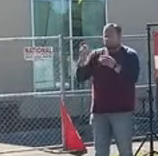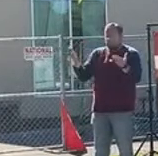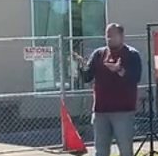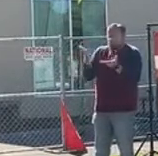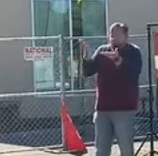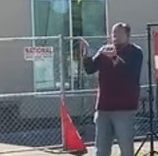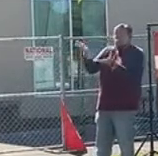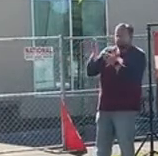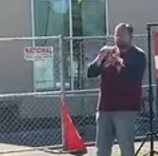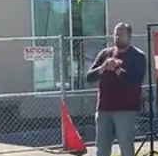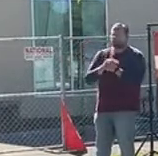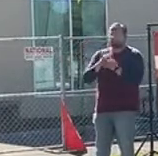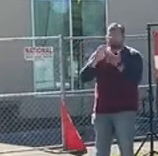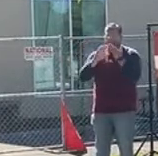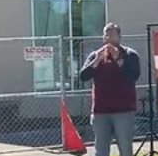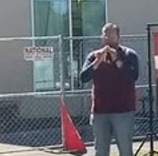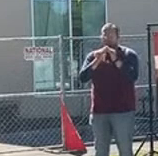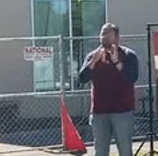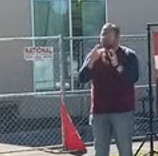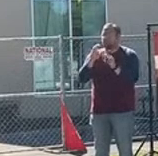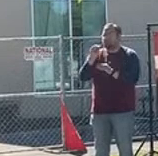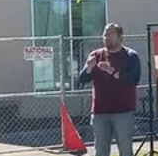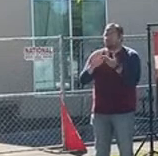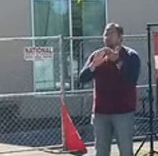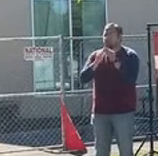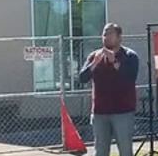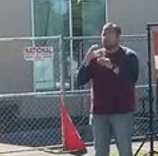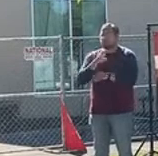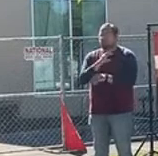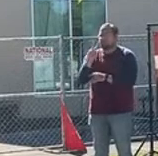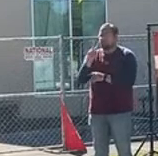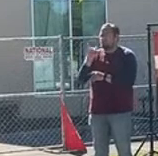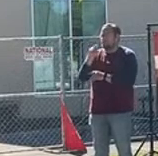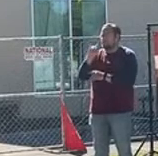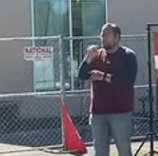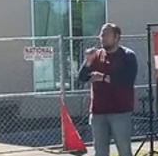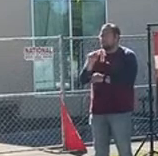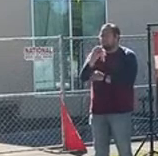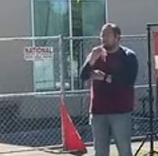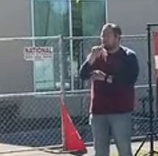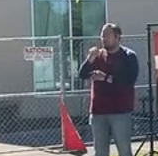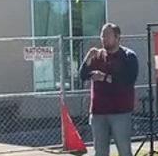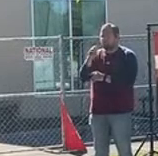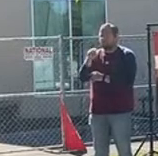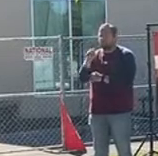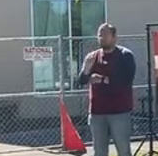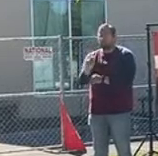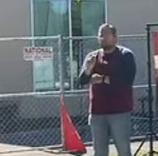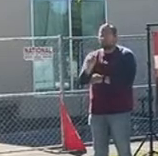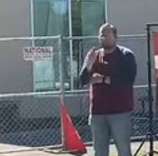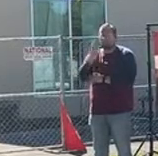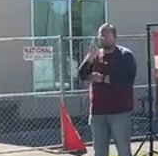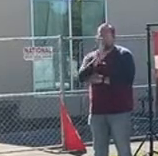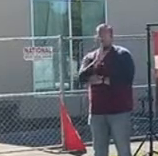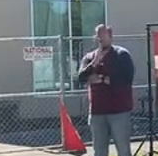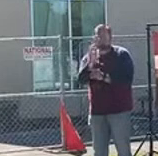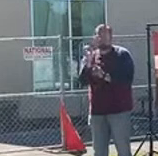today. Salem City Councilor Virginia Stapleton. We'll hear from her in just a moment. Thank you for being